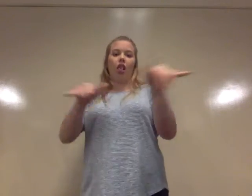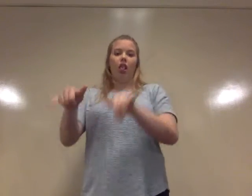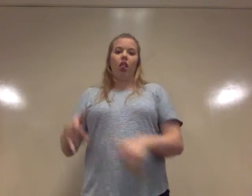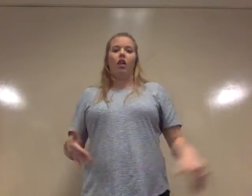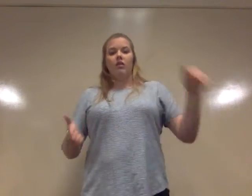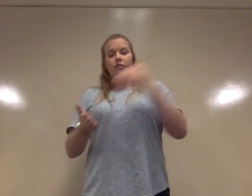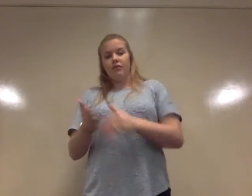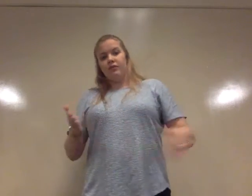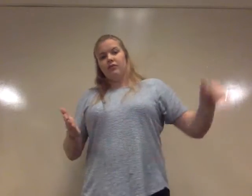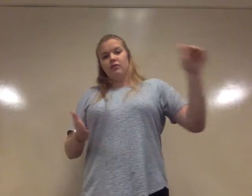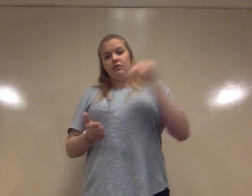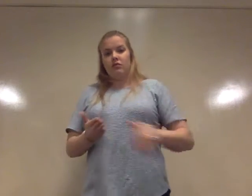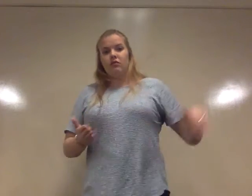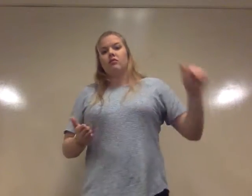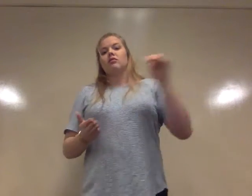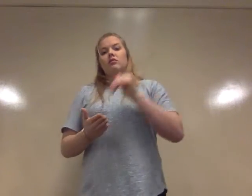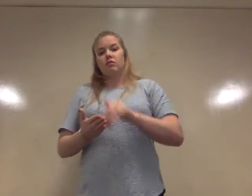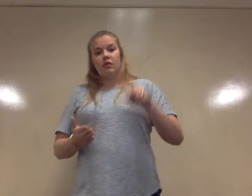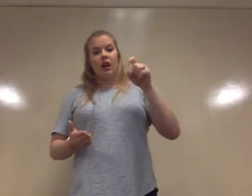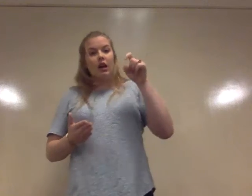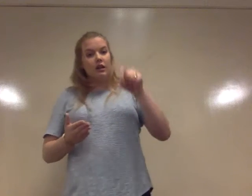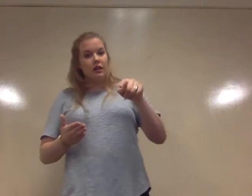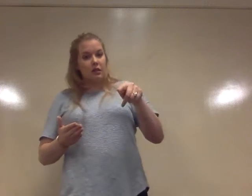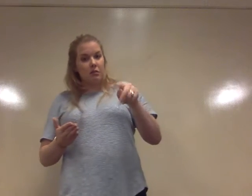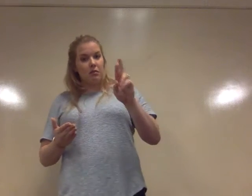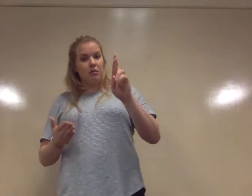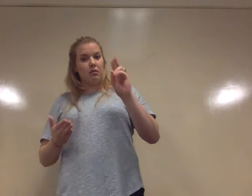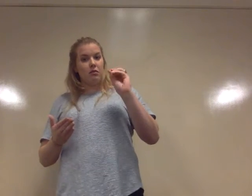Protein. A lot of protein. We need protein, don't we? We can't live without protein.